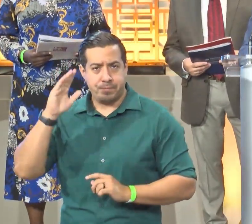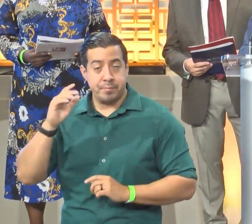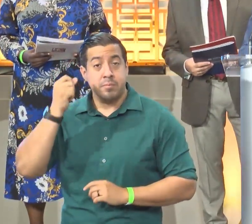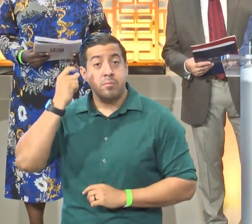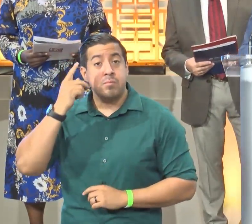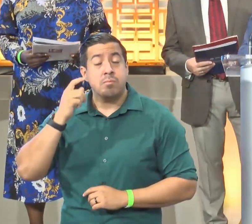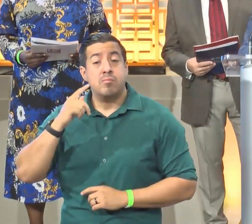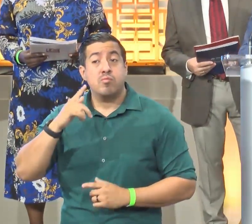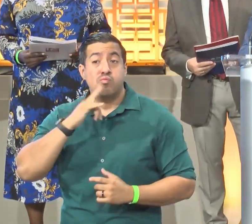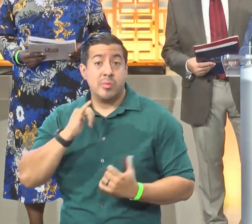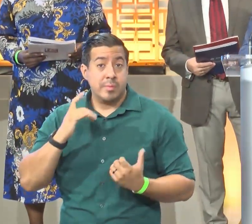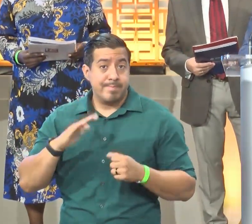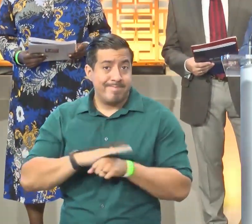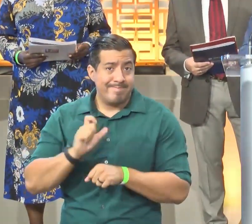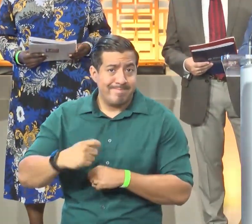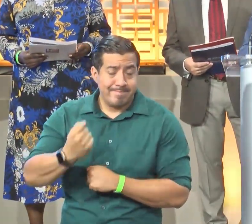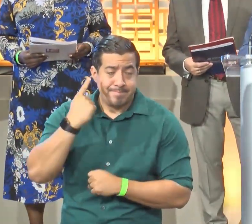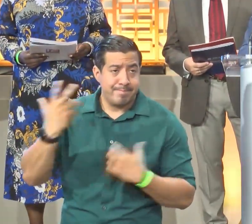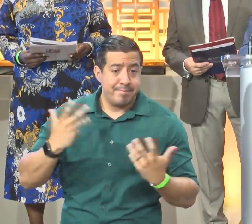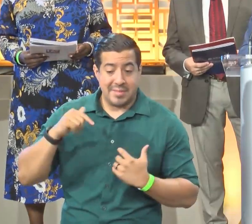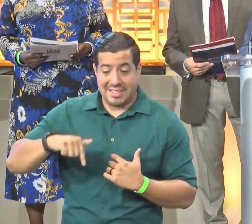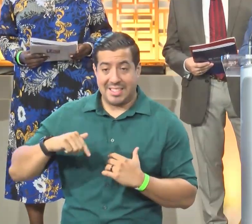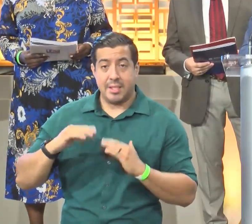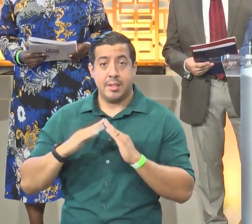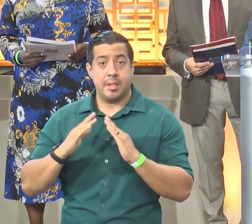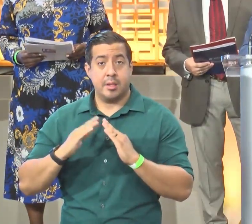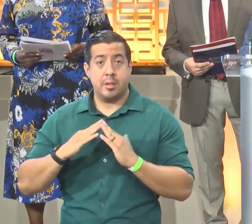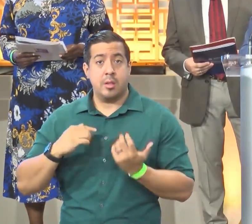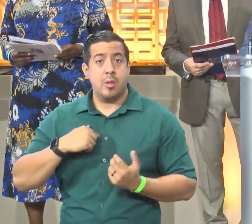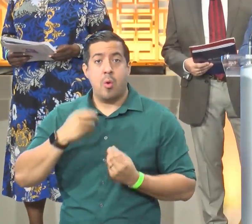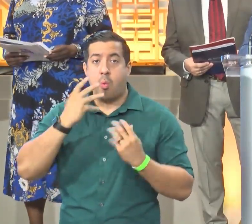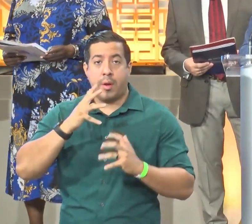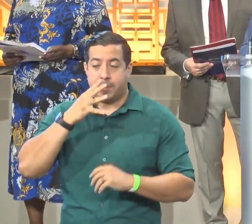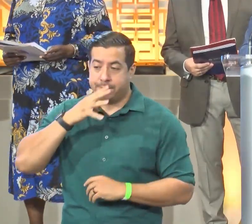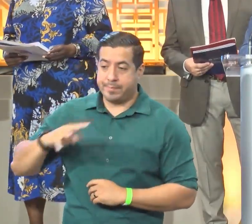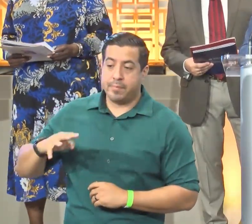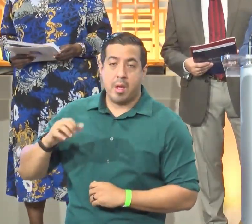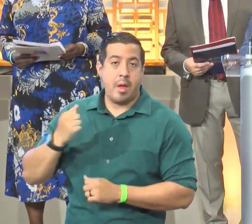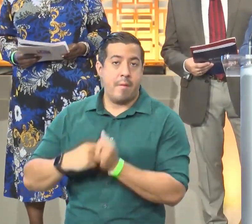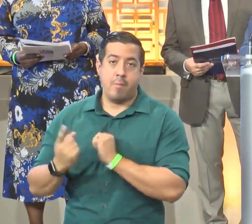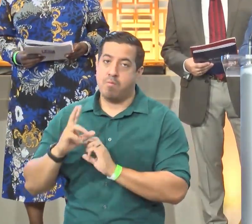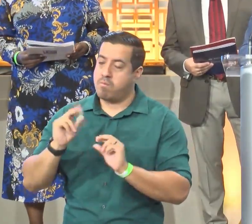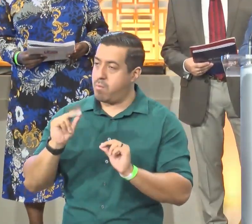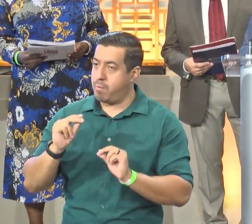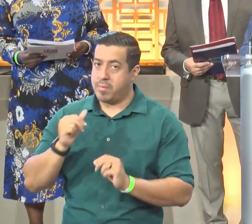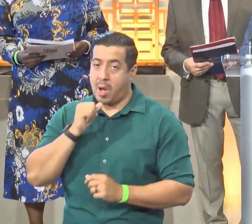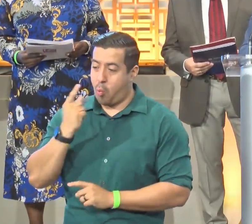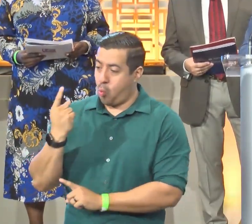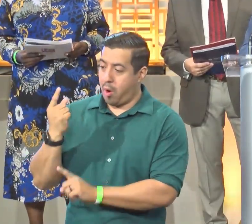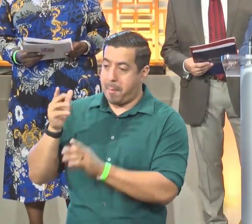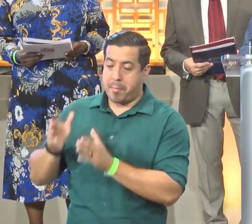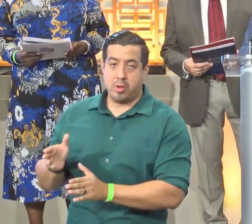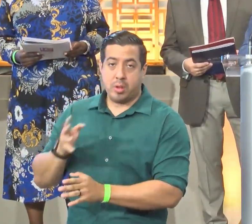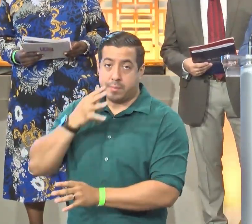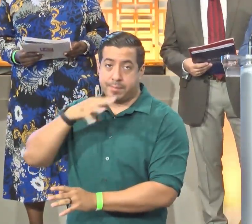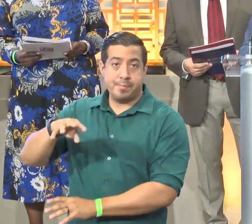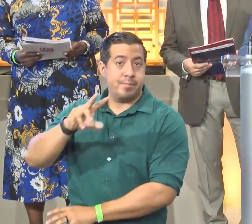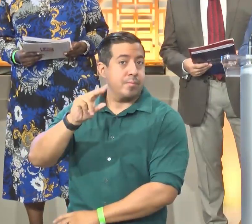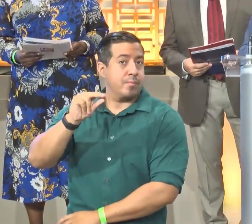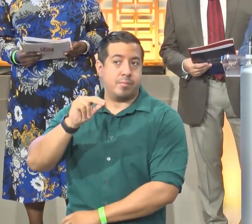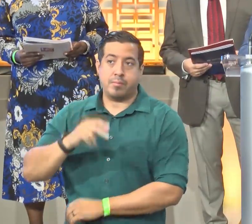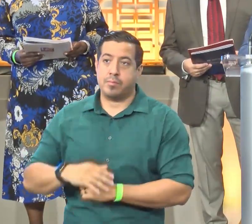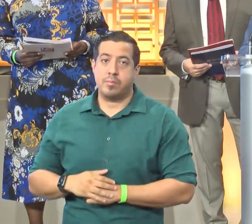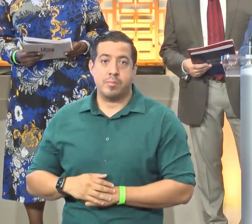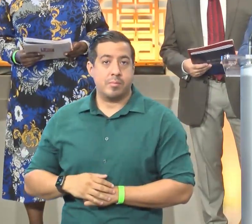understand in this city, we leave no one behind, not one single person in